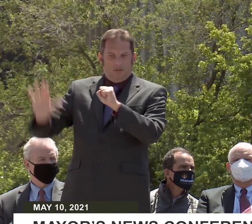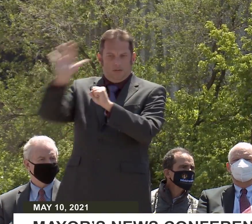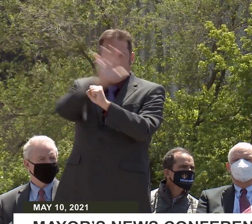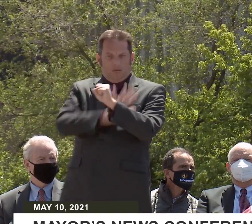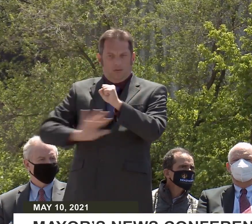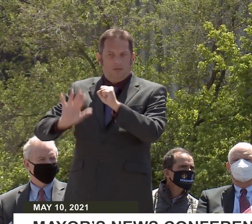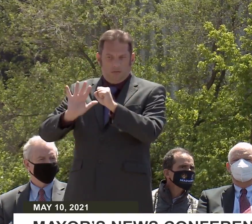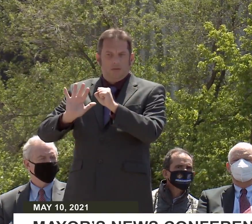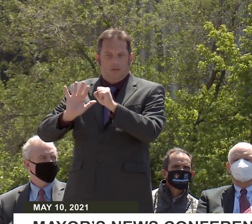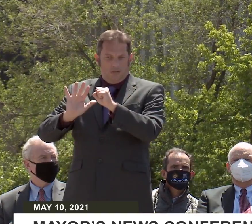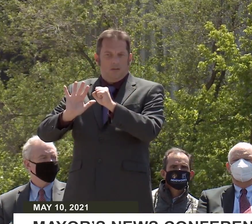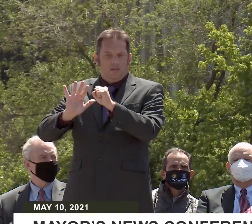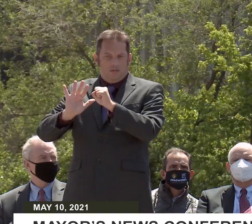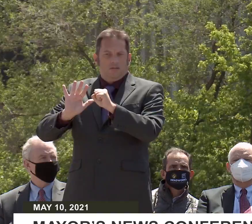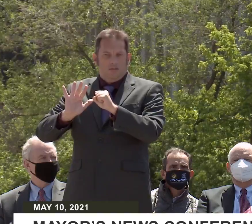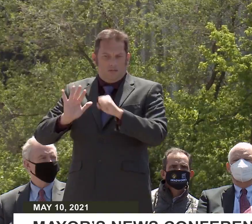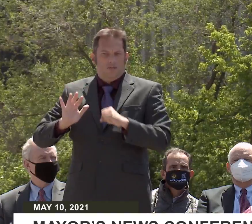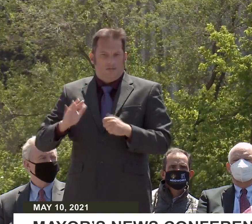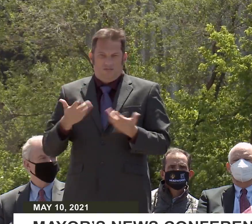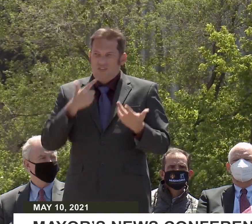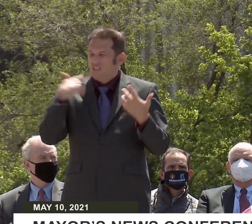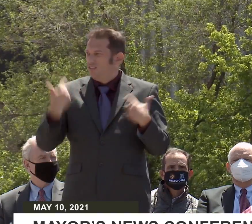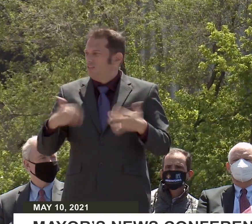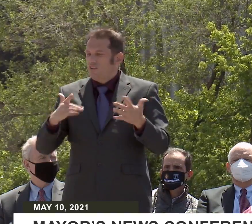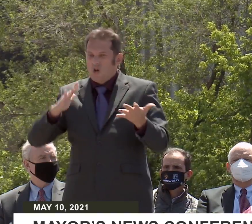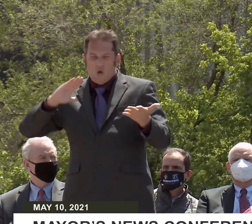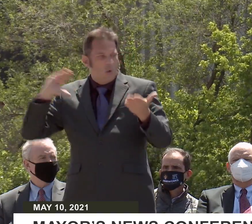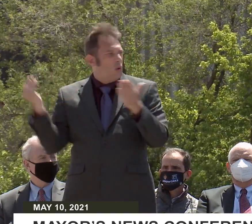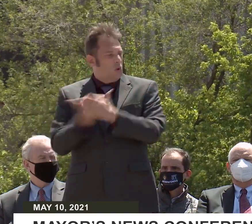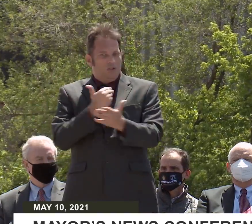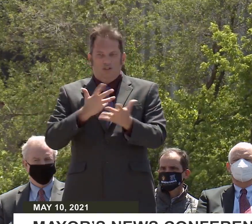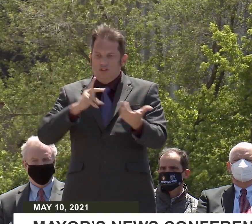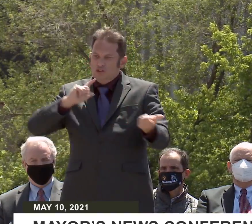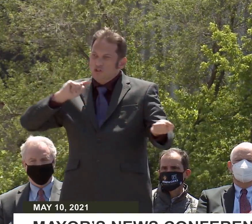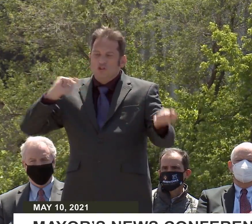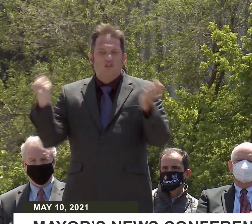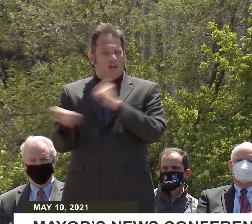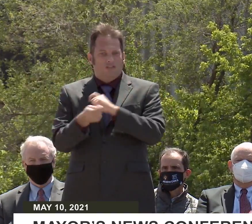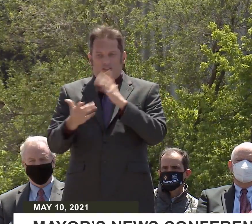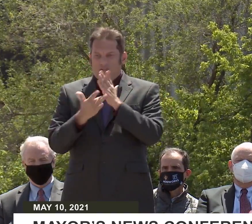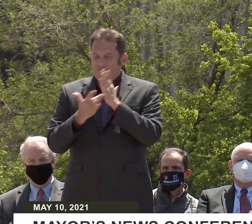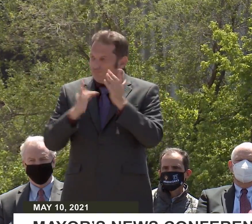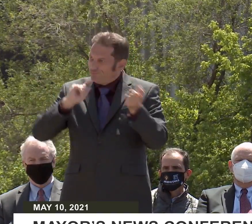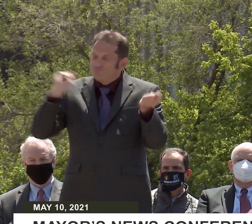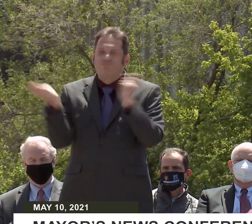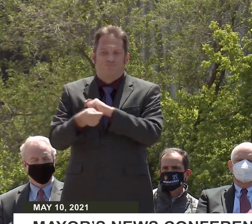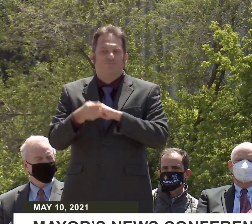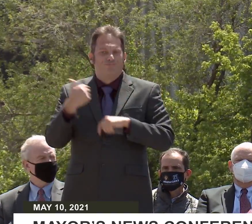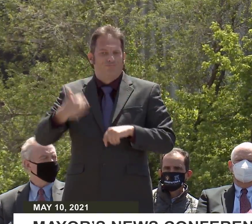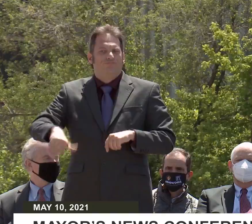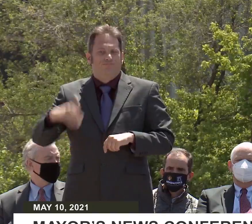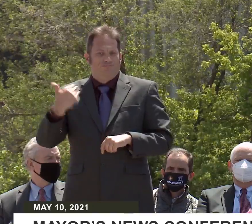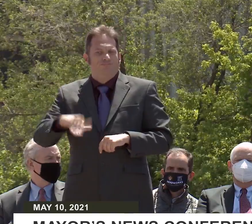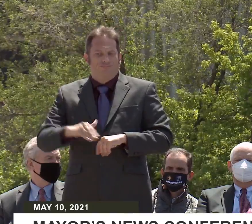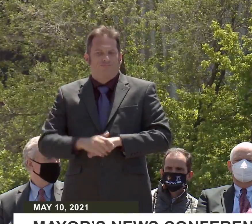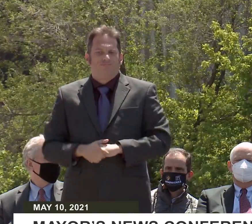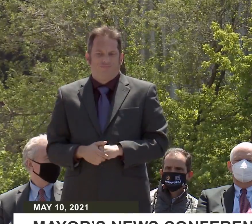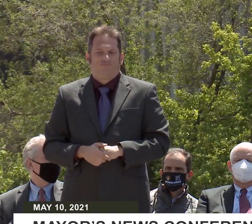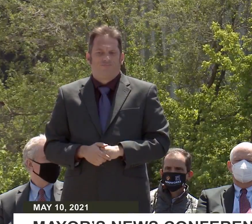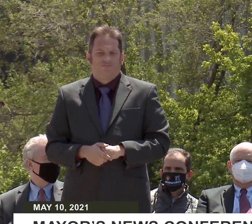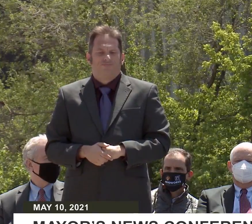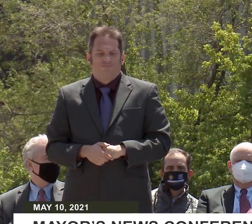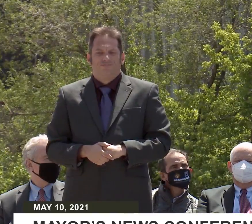now, and also want to recognize President Glenn Middleton from ASME, who's joined us today. And now I would like to turn it over to my